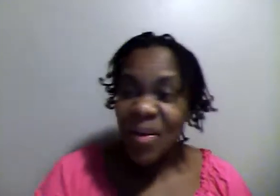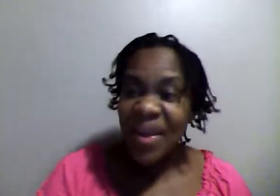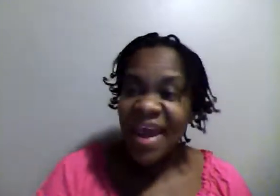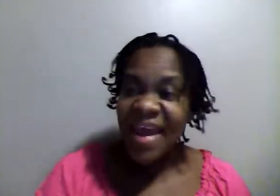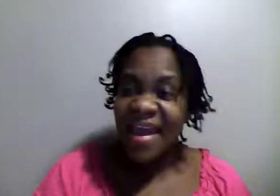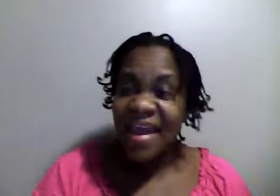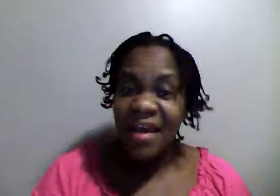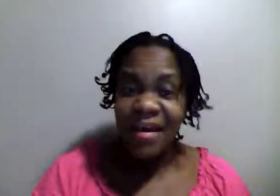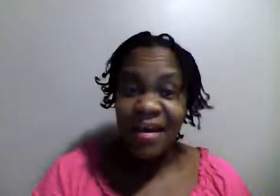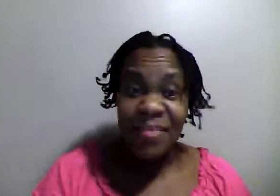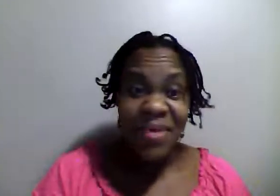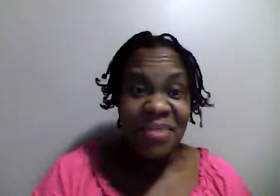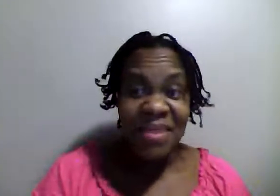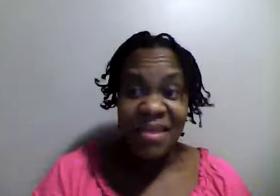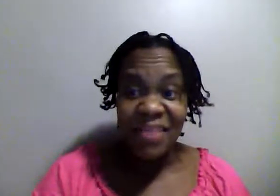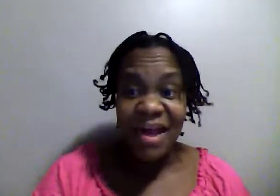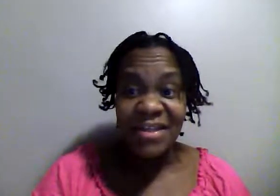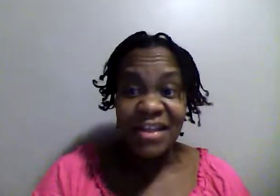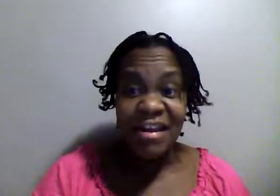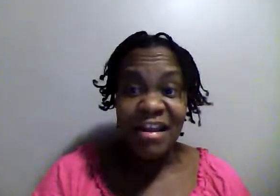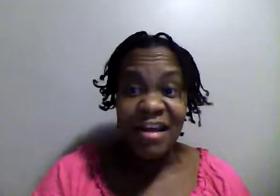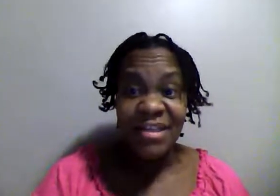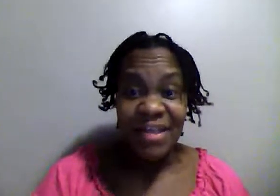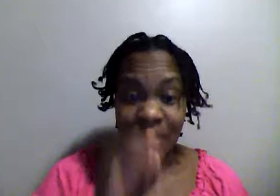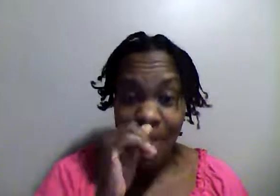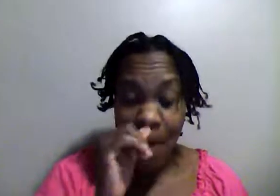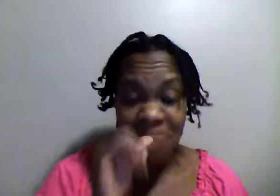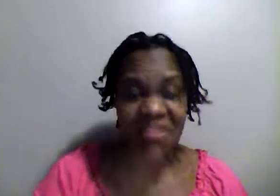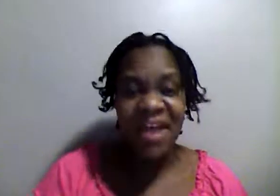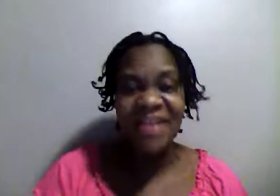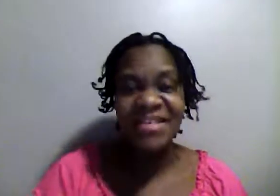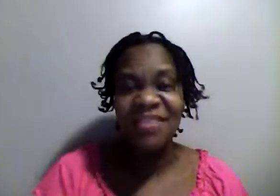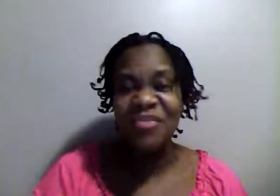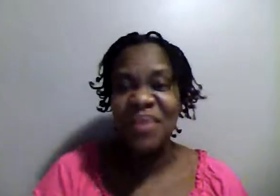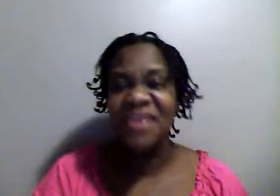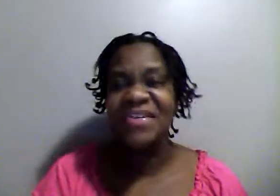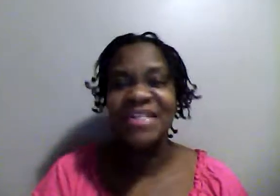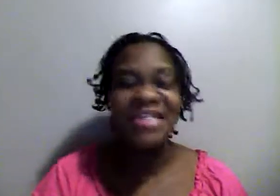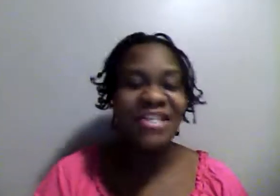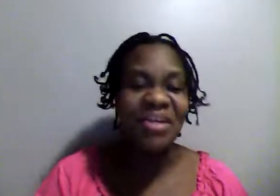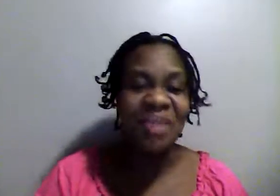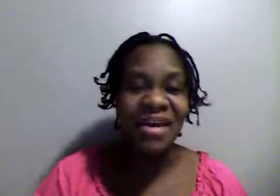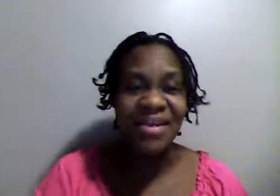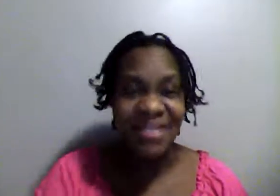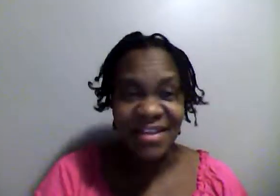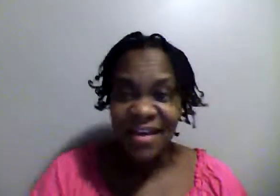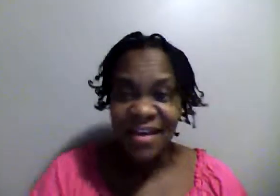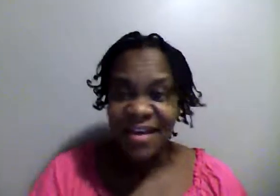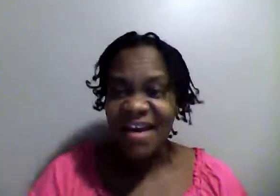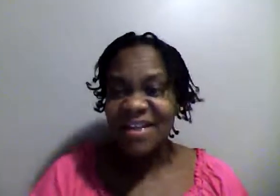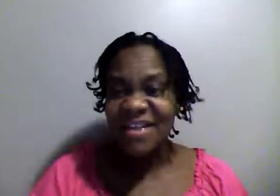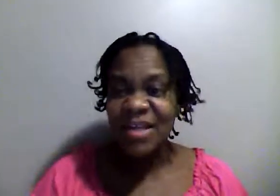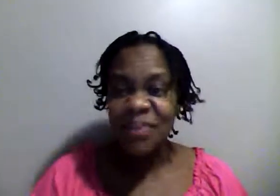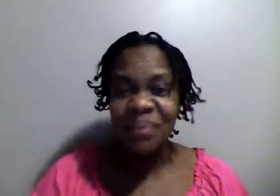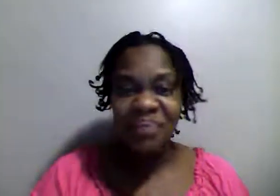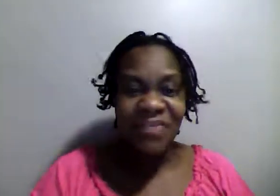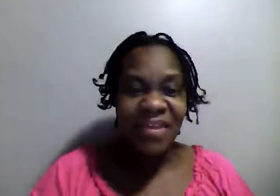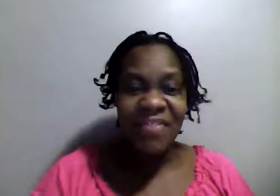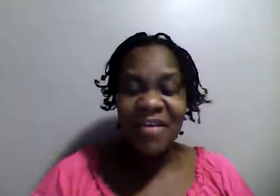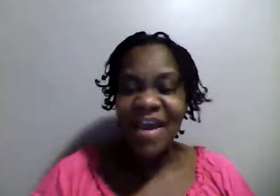Okay. I'm going to be planting a lot more varieties of tomatoes this year because I got some